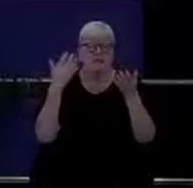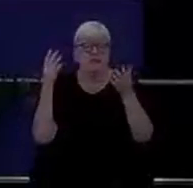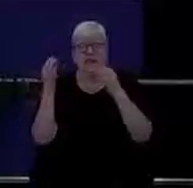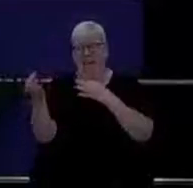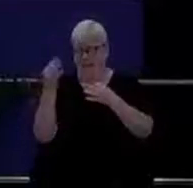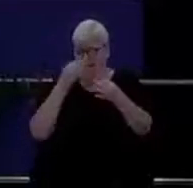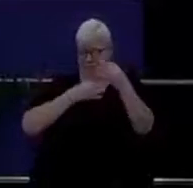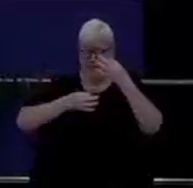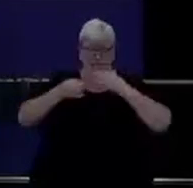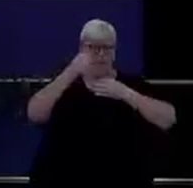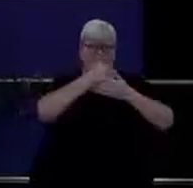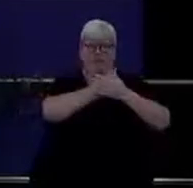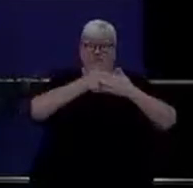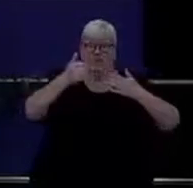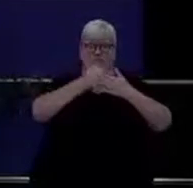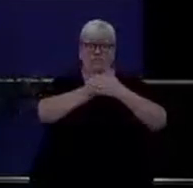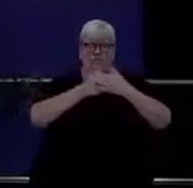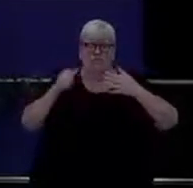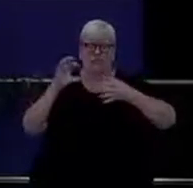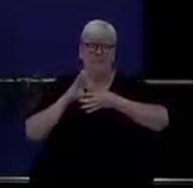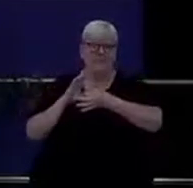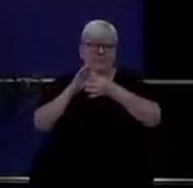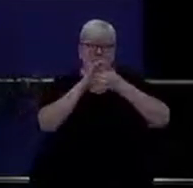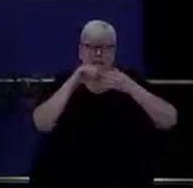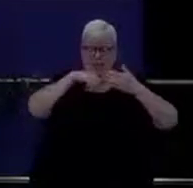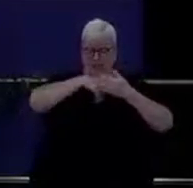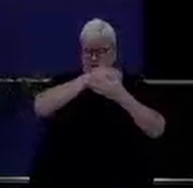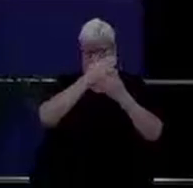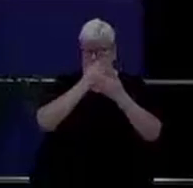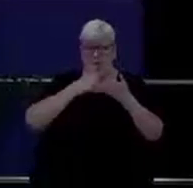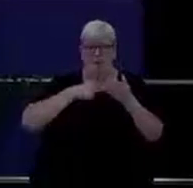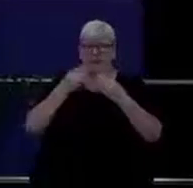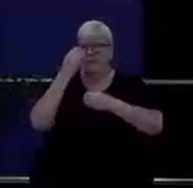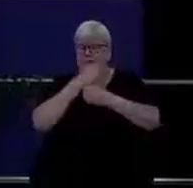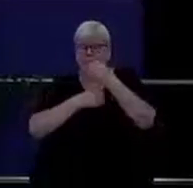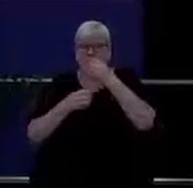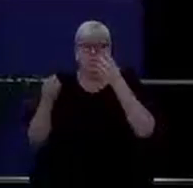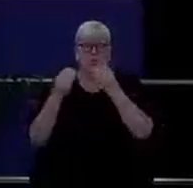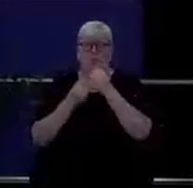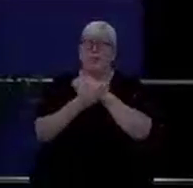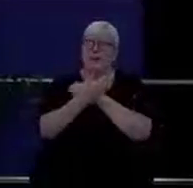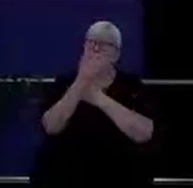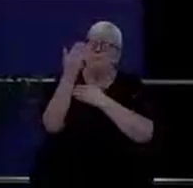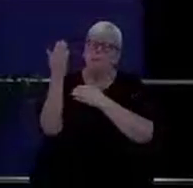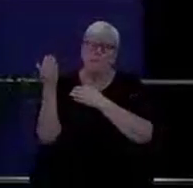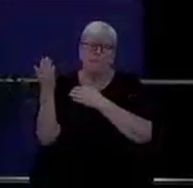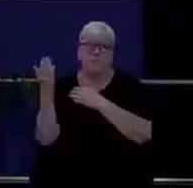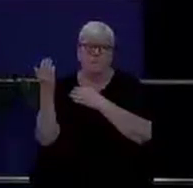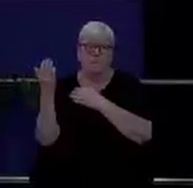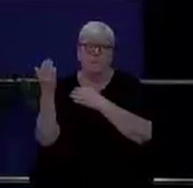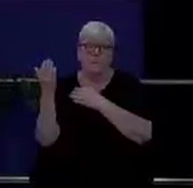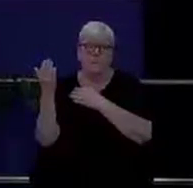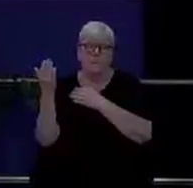that ties me into this place as I share my food with them, flesh, bones, and skin.